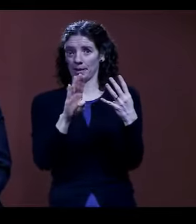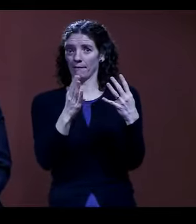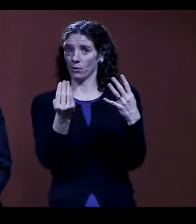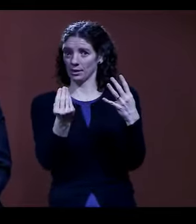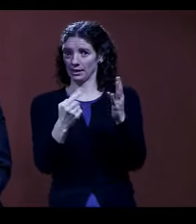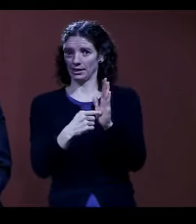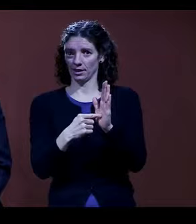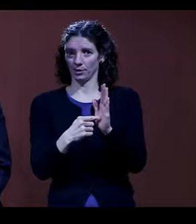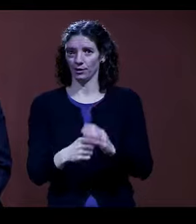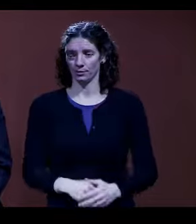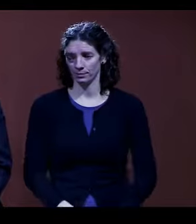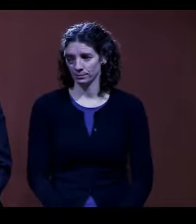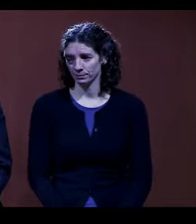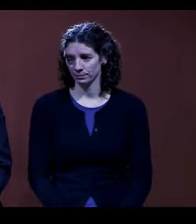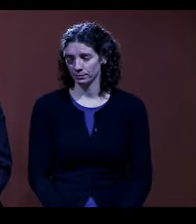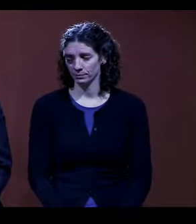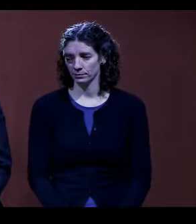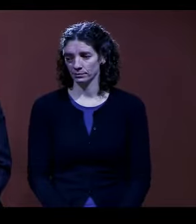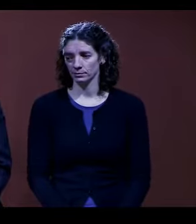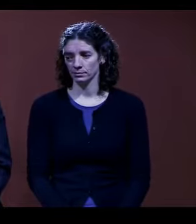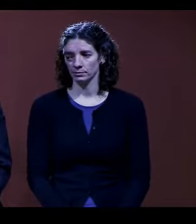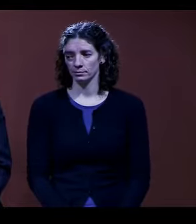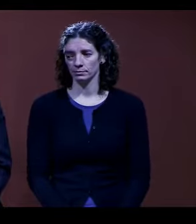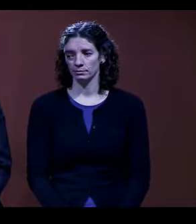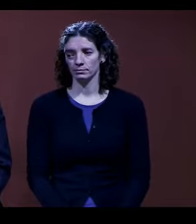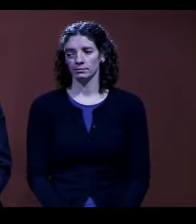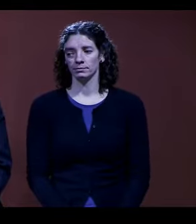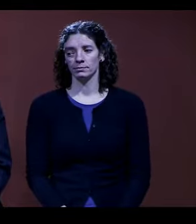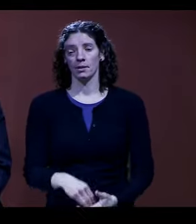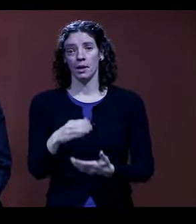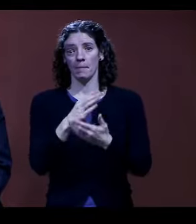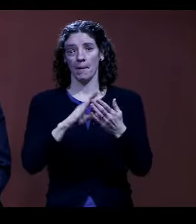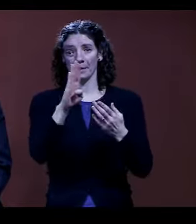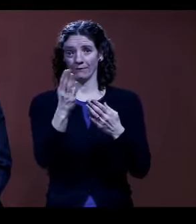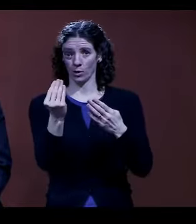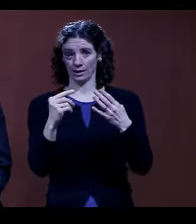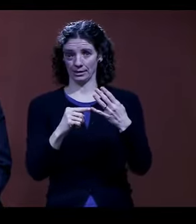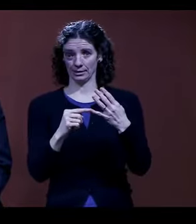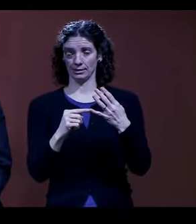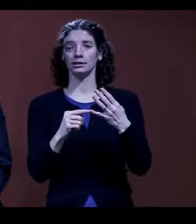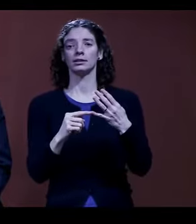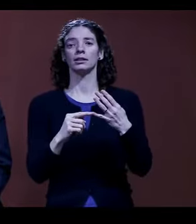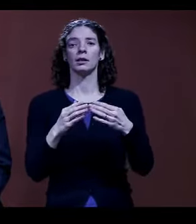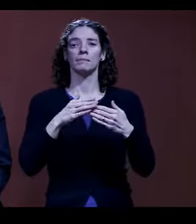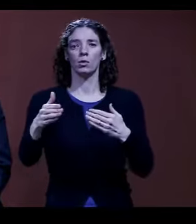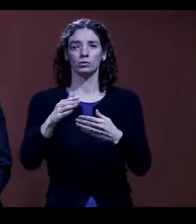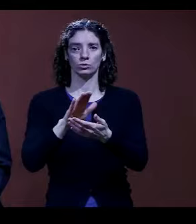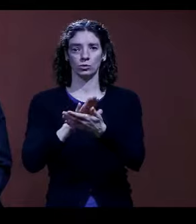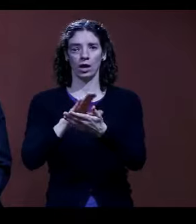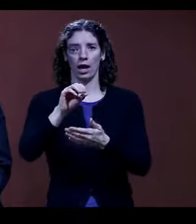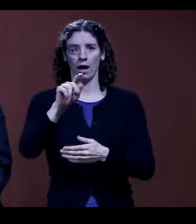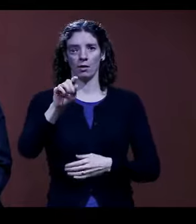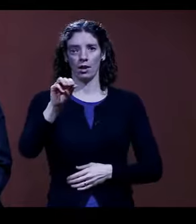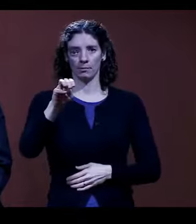14. So indicator Part B, 14 is post-school outcomes in employment and education.